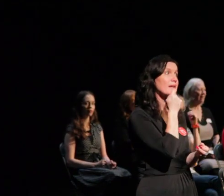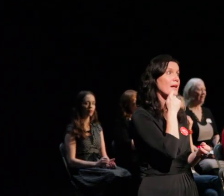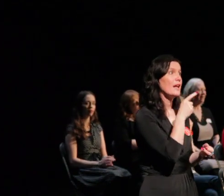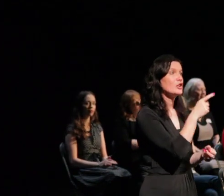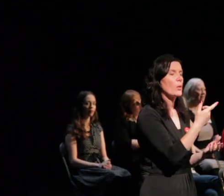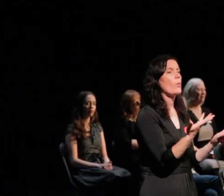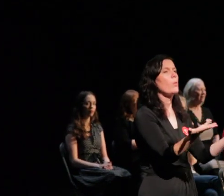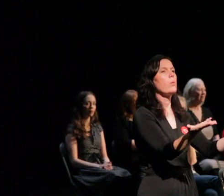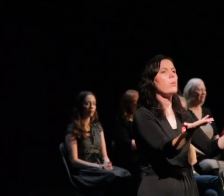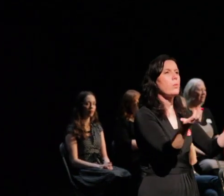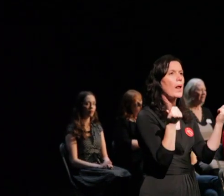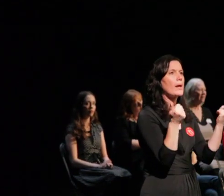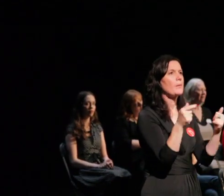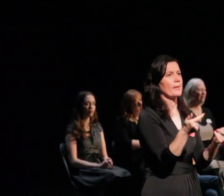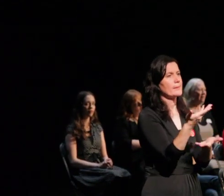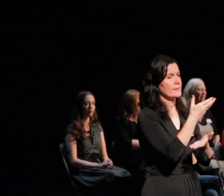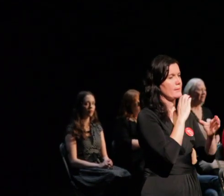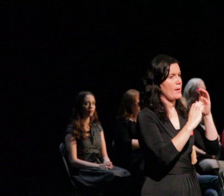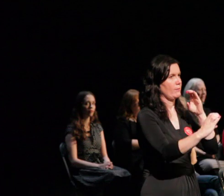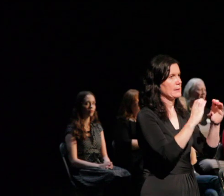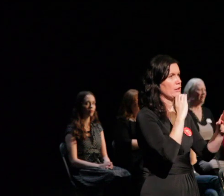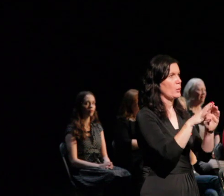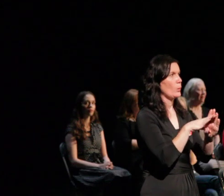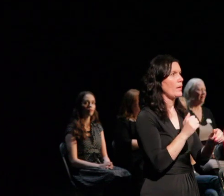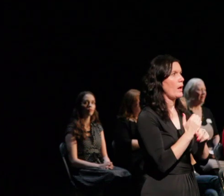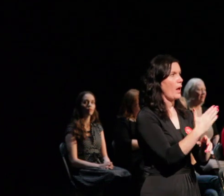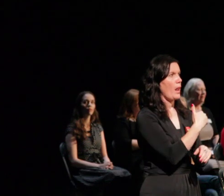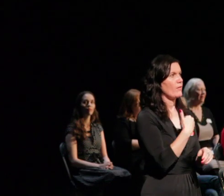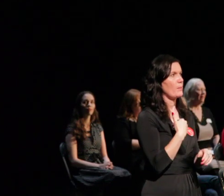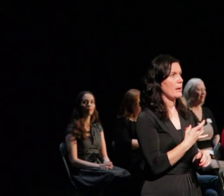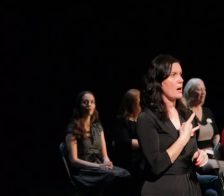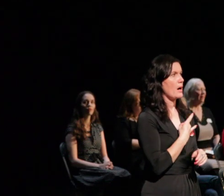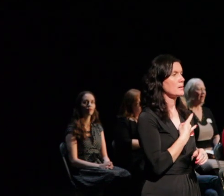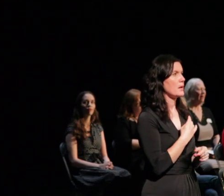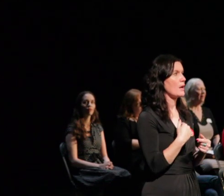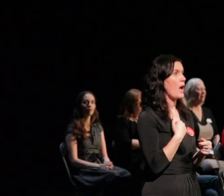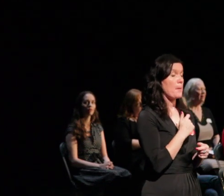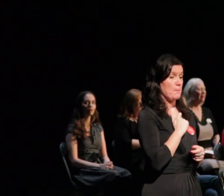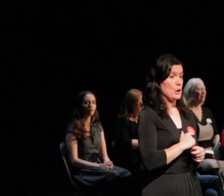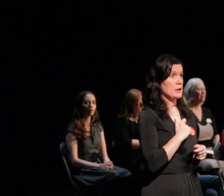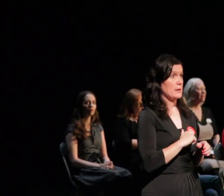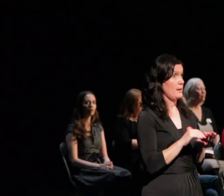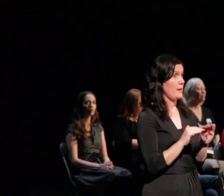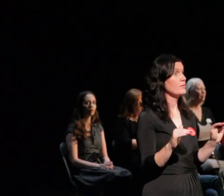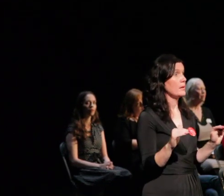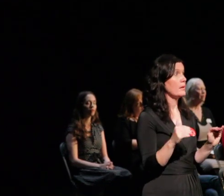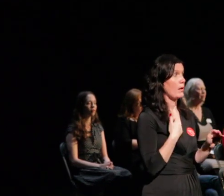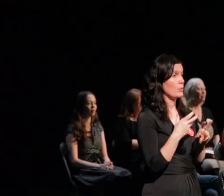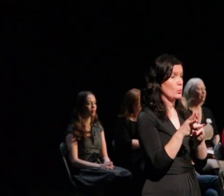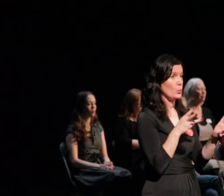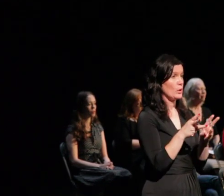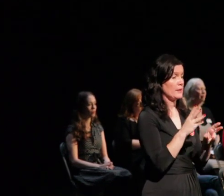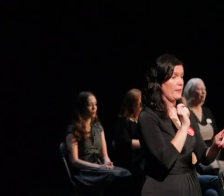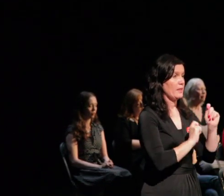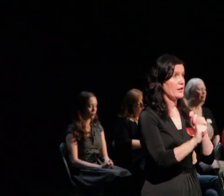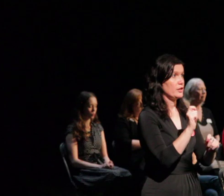I welcome this conversation with all of my heart. On a personal level, I've worked in